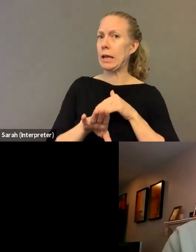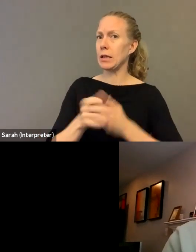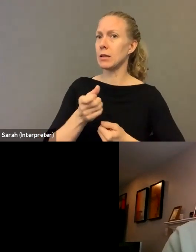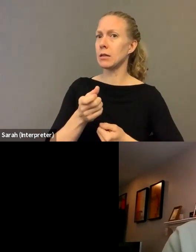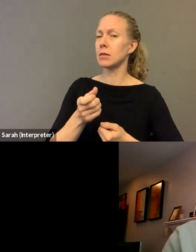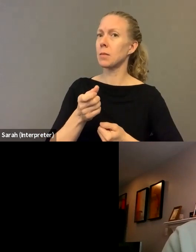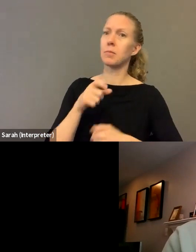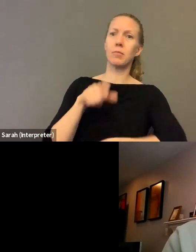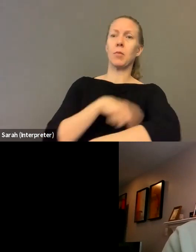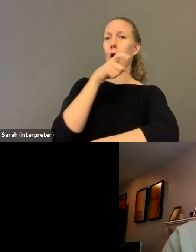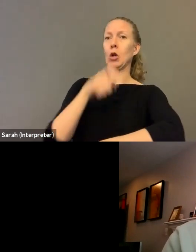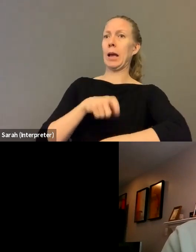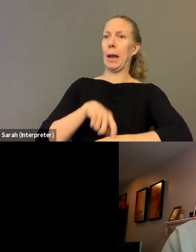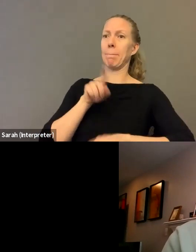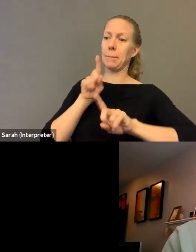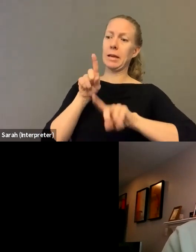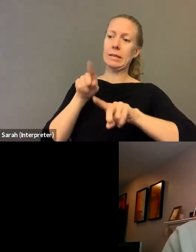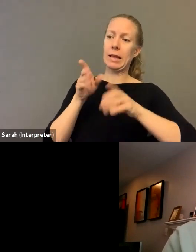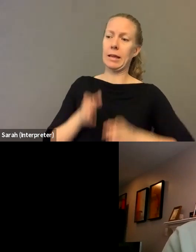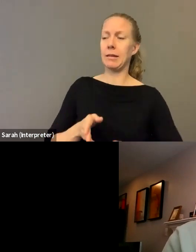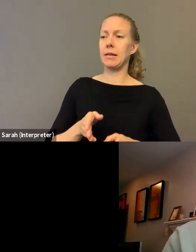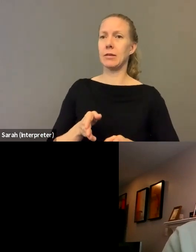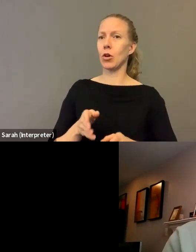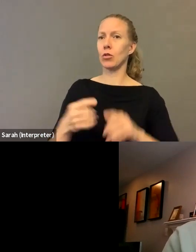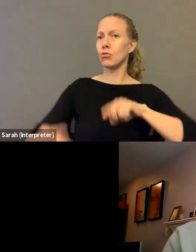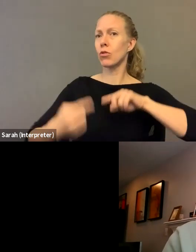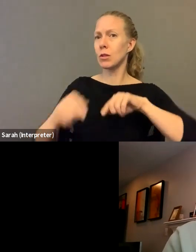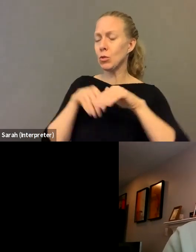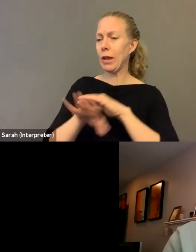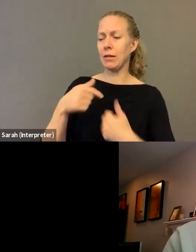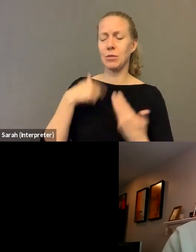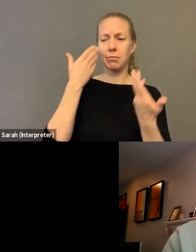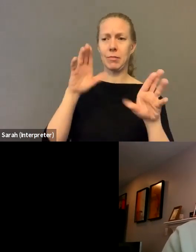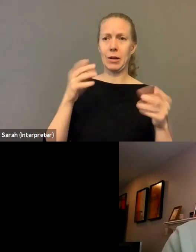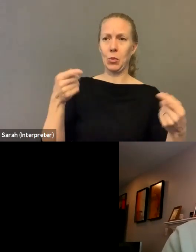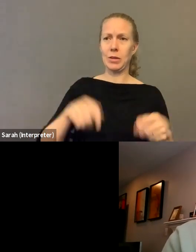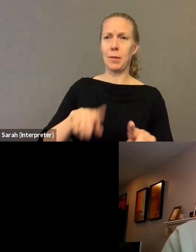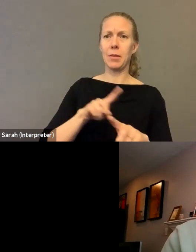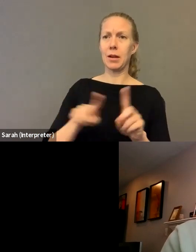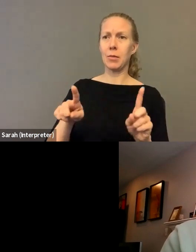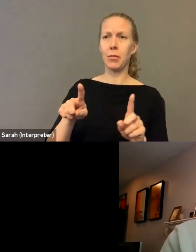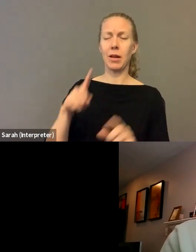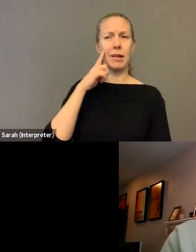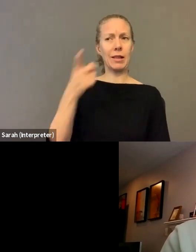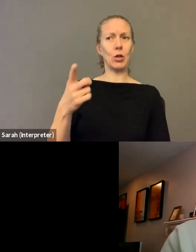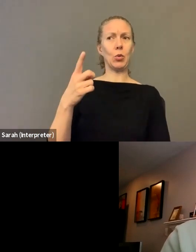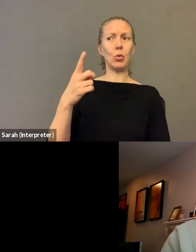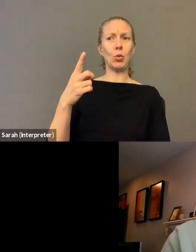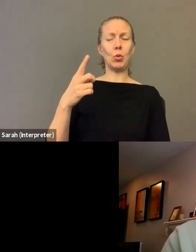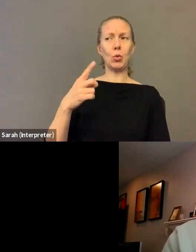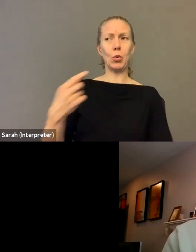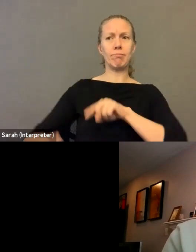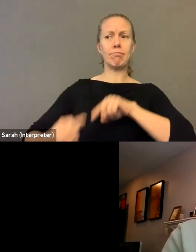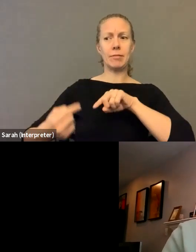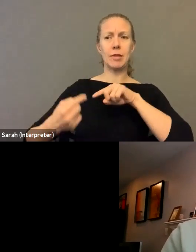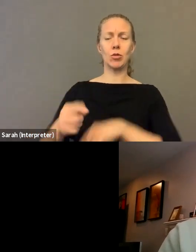audience members are saying they're having some trouble getting in. So I don't know what's happening on the back end, but I know you might've had some trouble too. So thank you for making it. And then